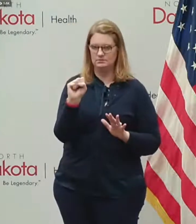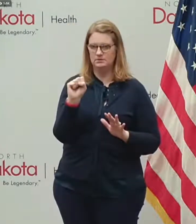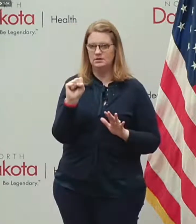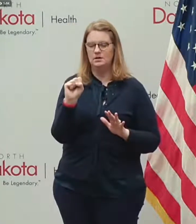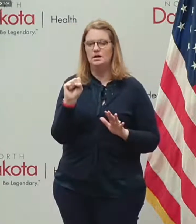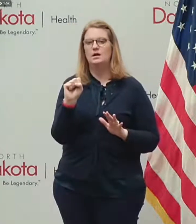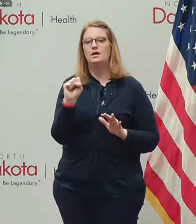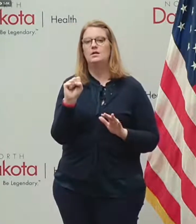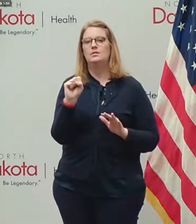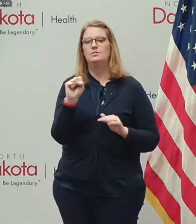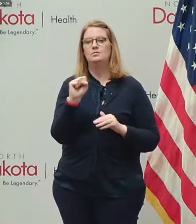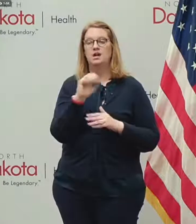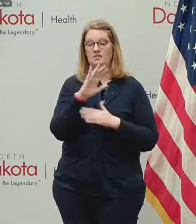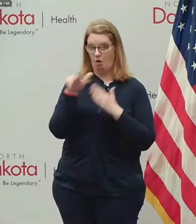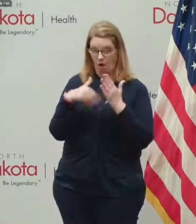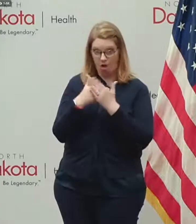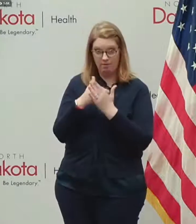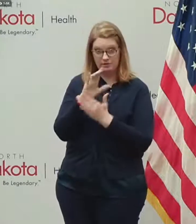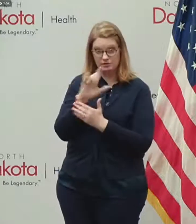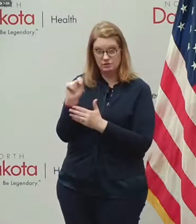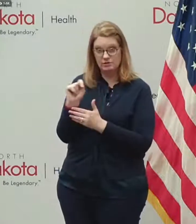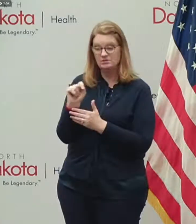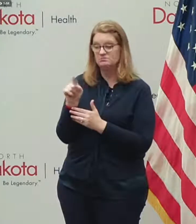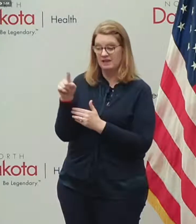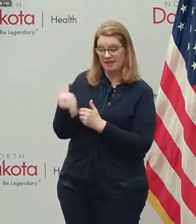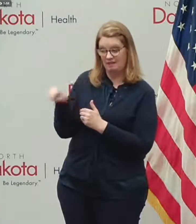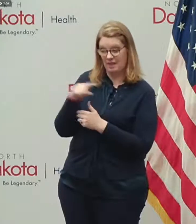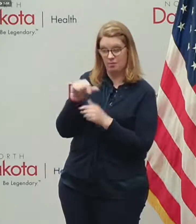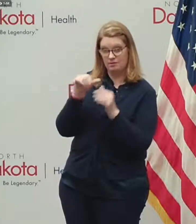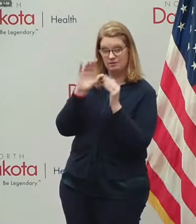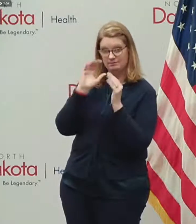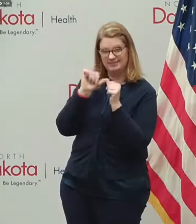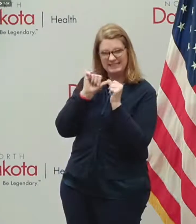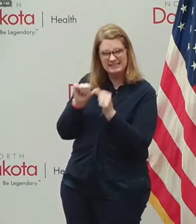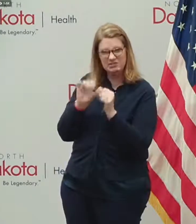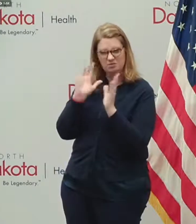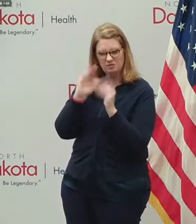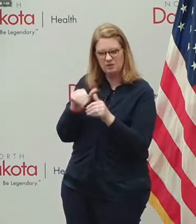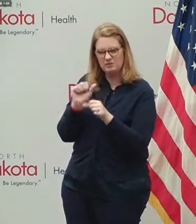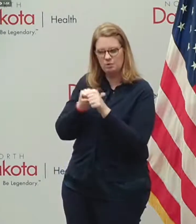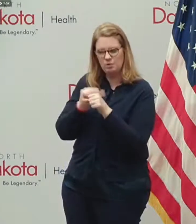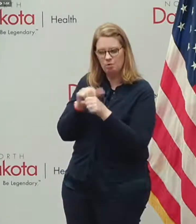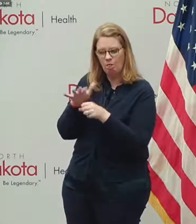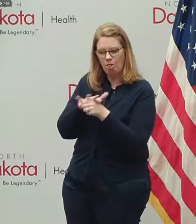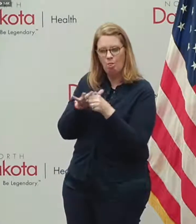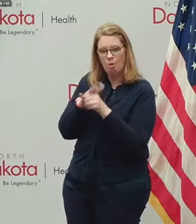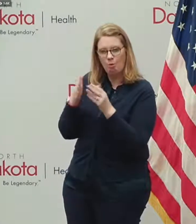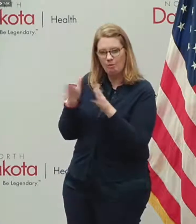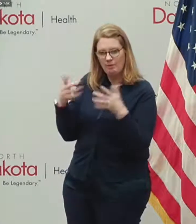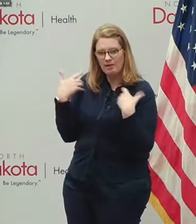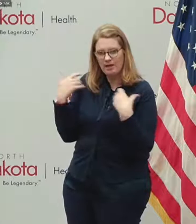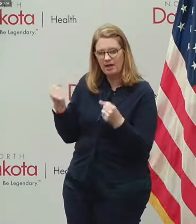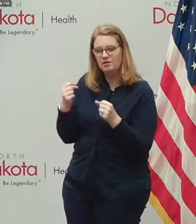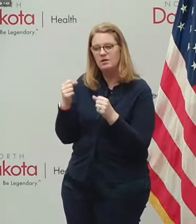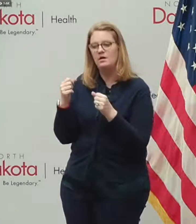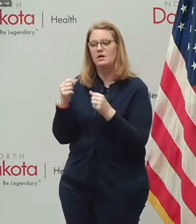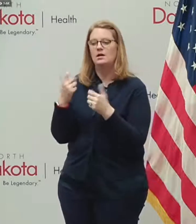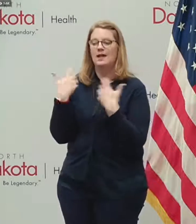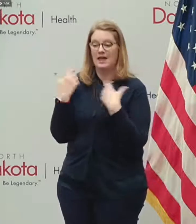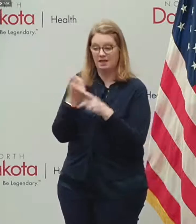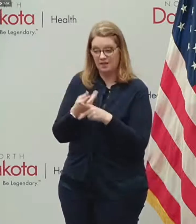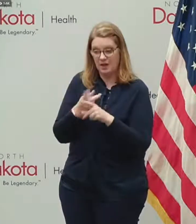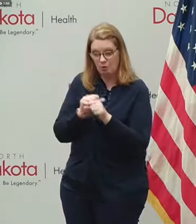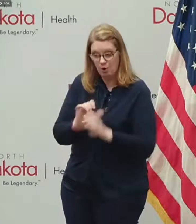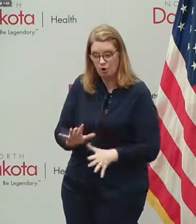have of all those contact tracers. They're going to continue to focus on working with local public health on healthcare workers,